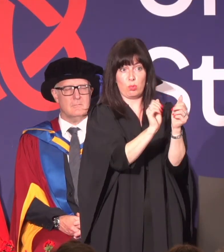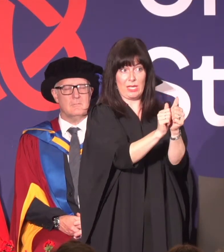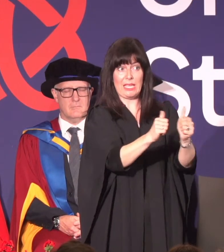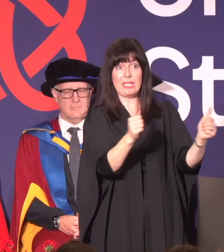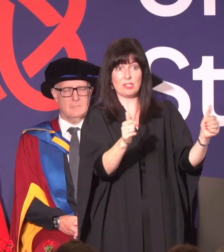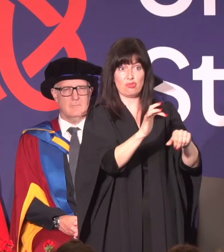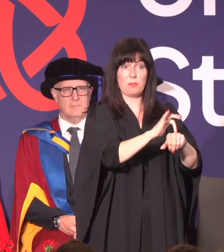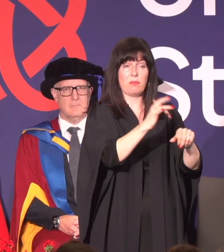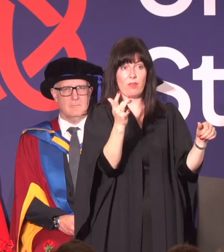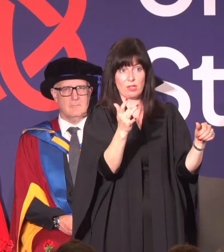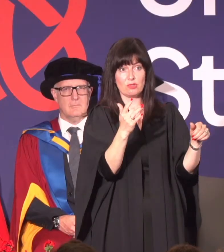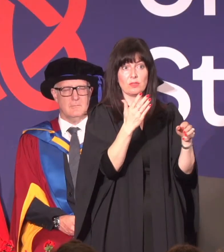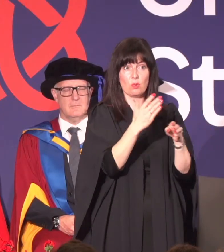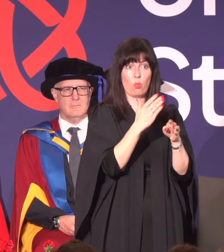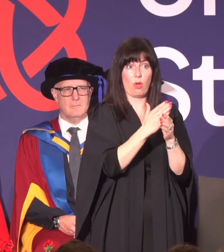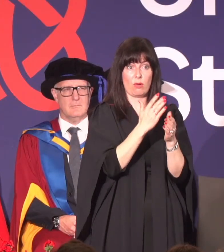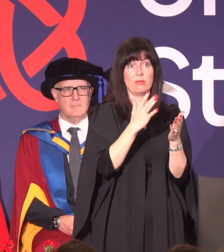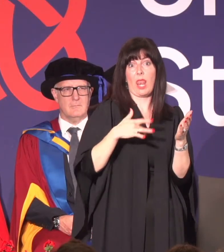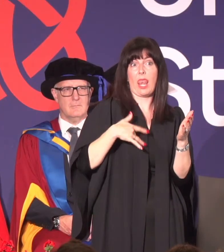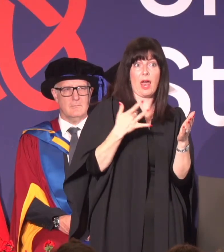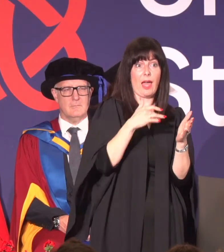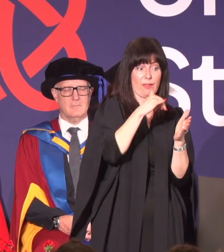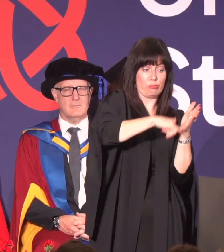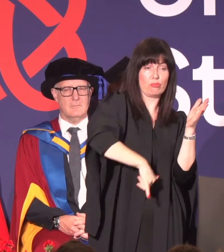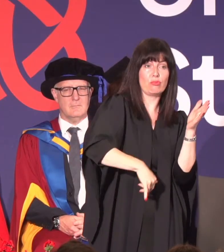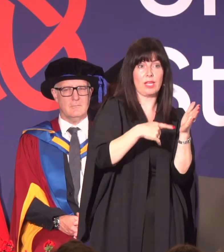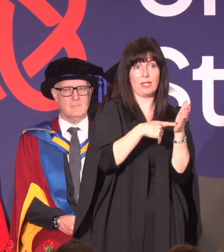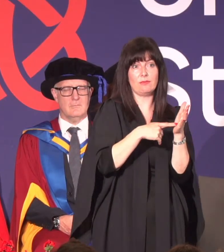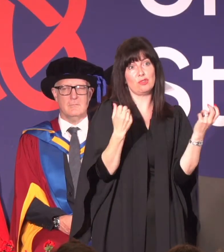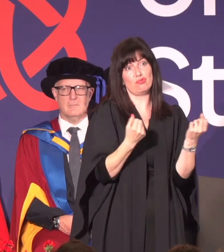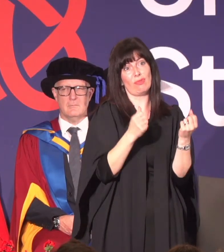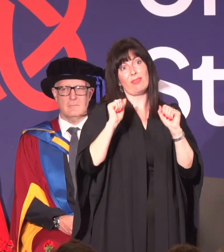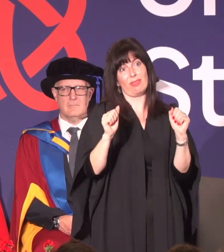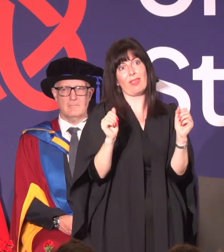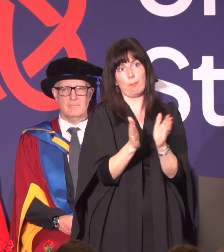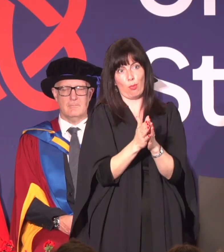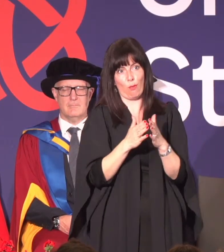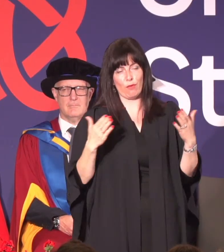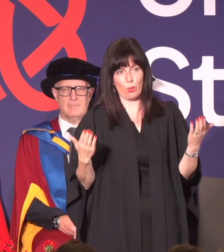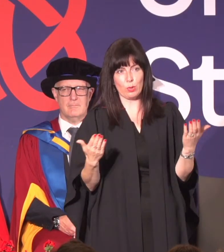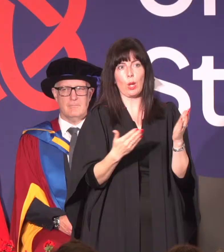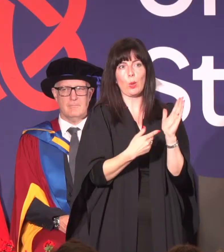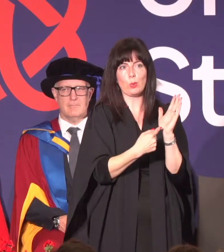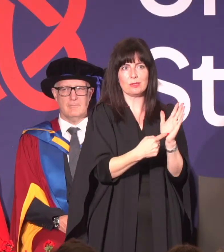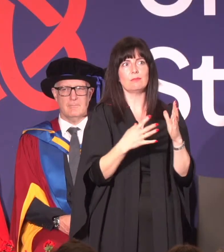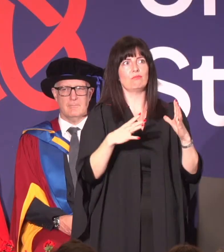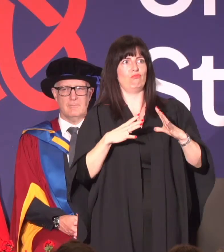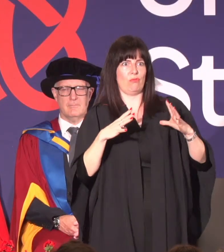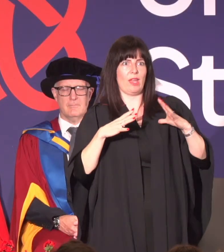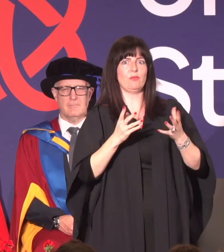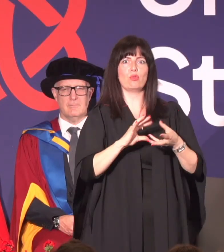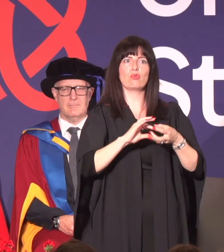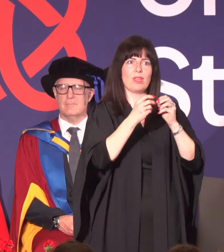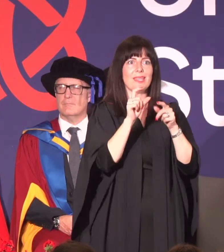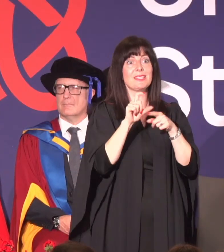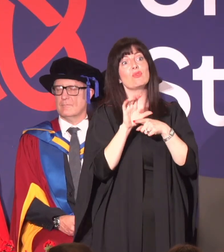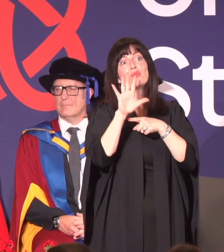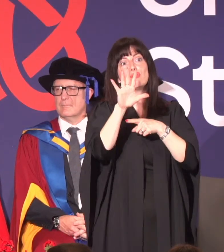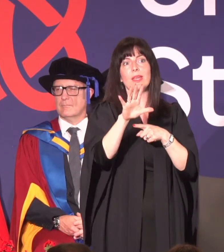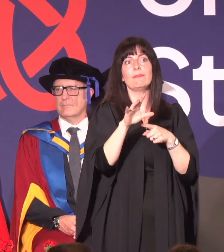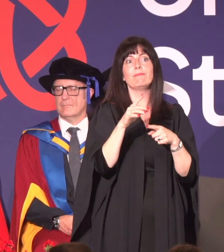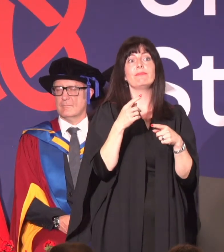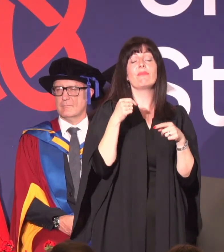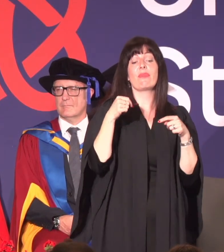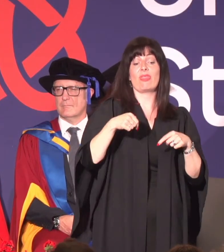professionals and work on live briefs to strengthen their portfolios and prepare for creative careers. Earlier this